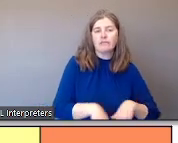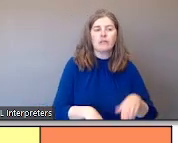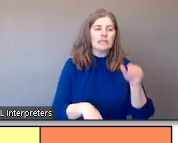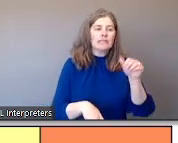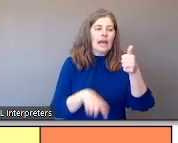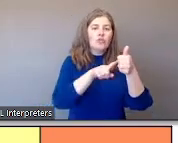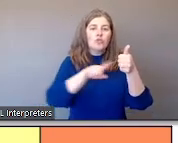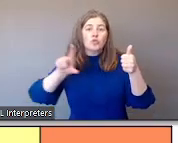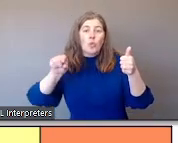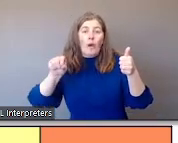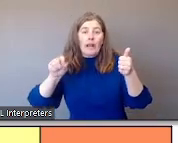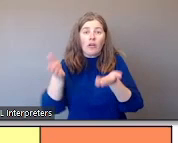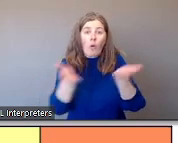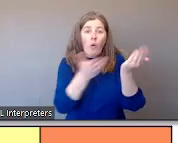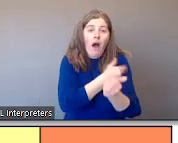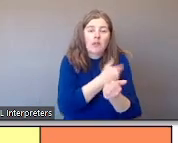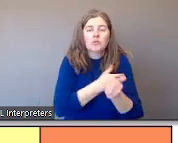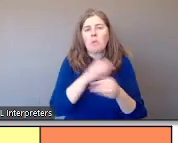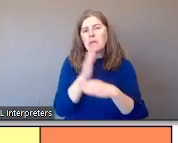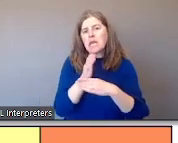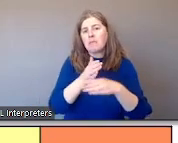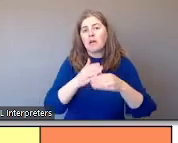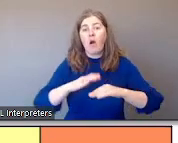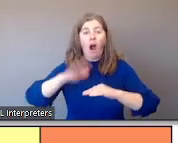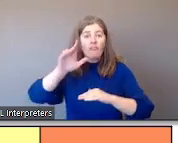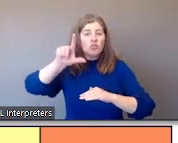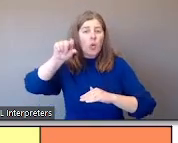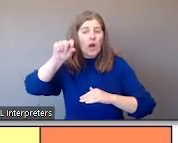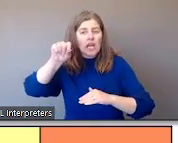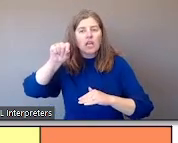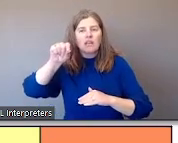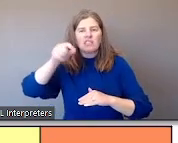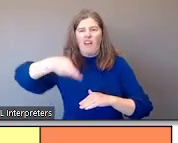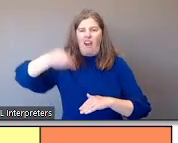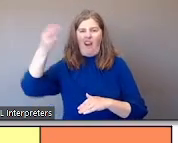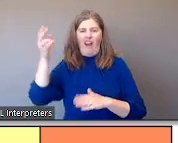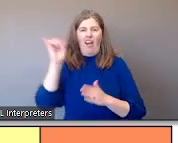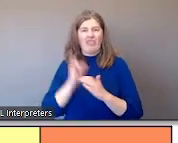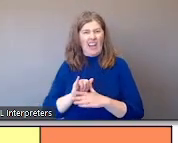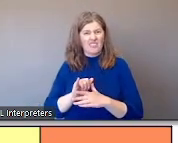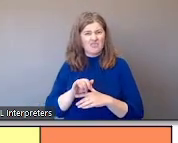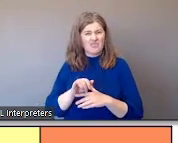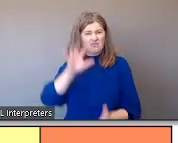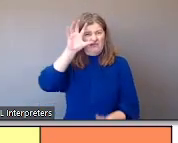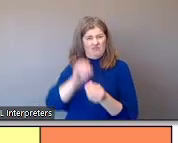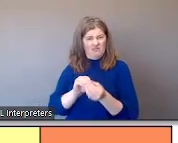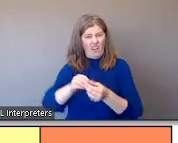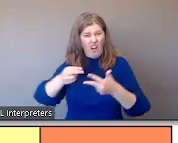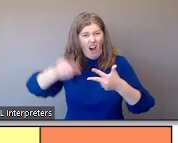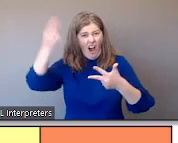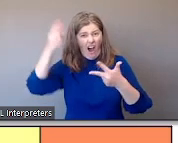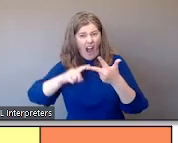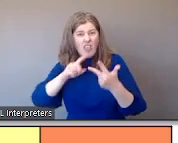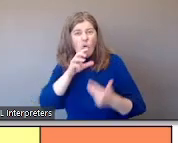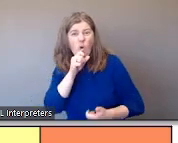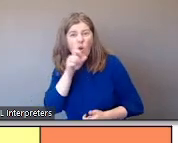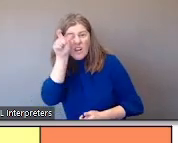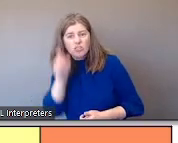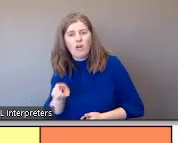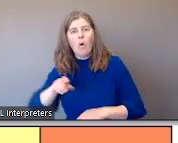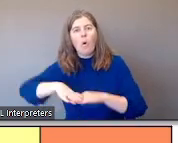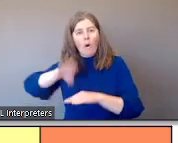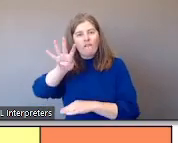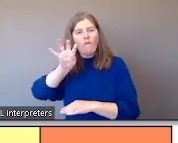over 20 is high. That's over 420 admissions a week. And we've been there before, and I'm going to show